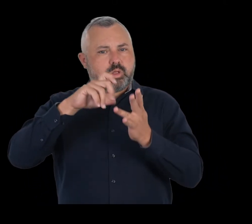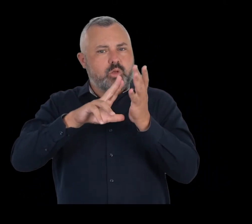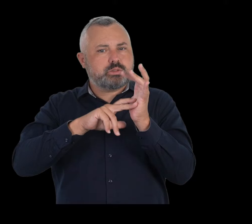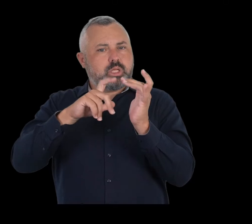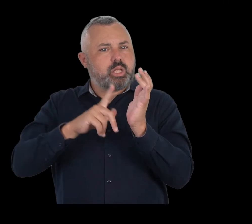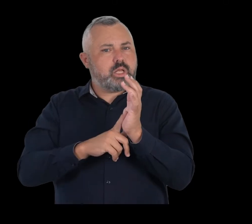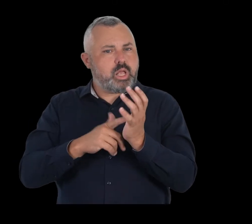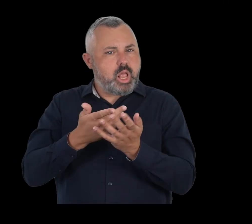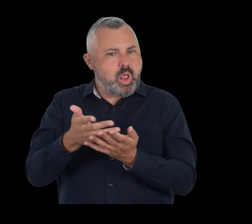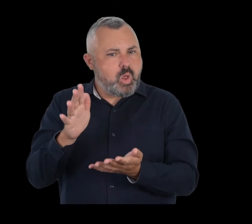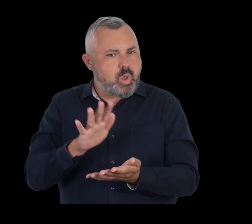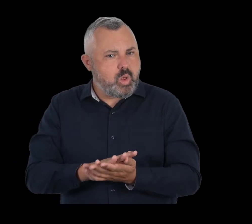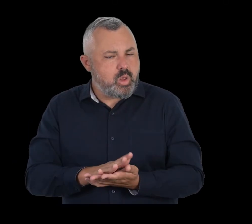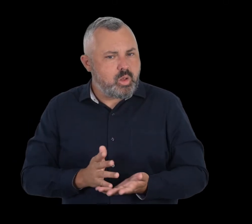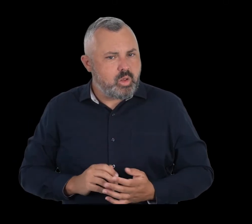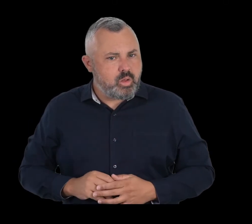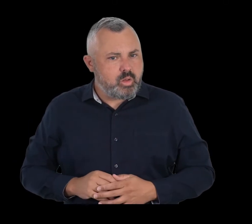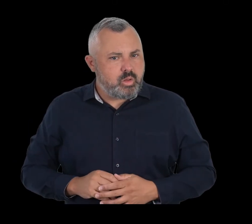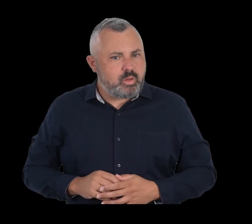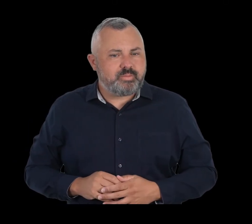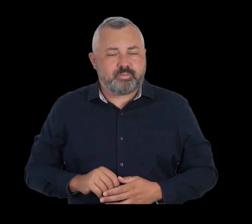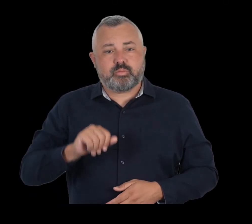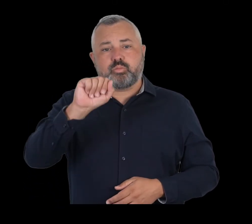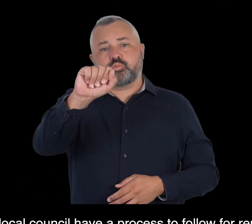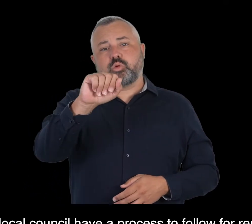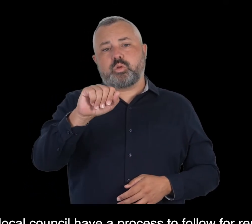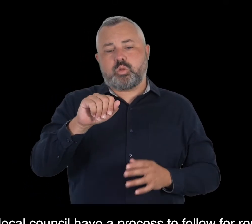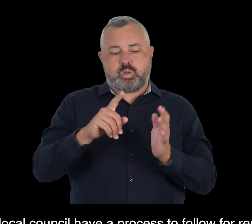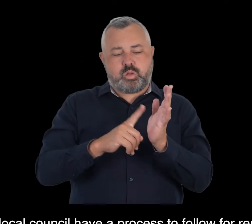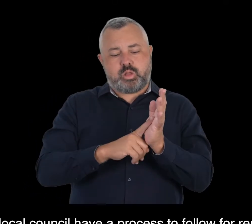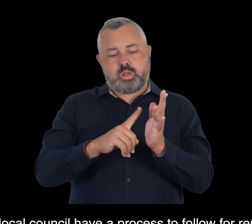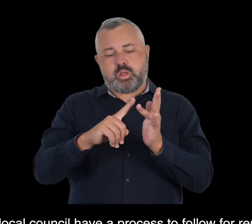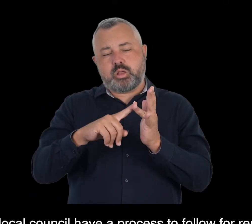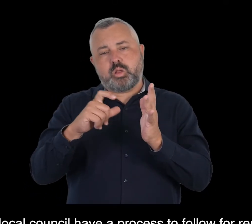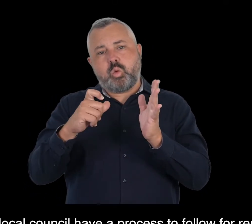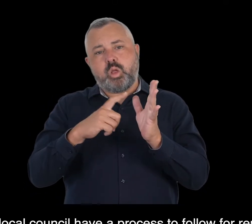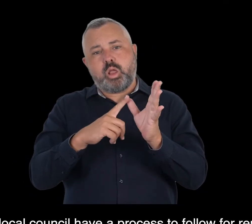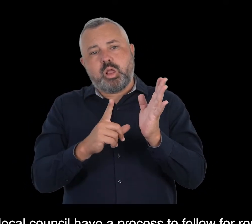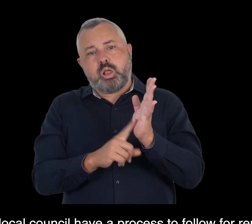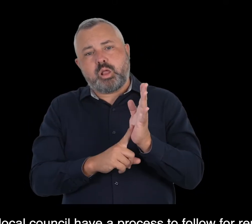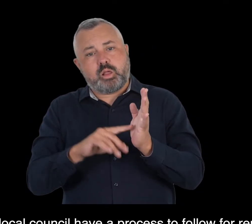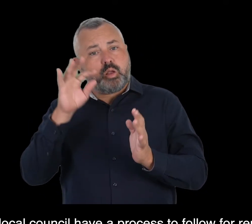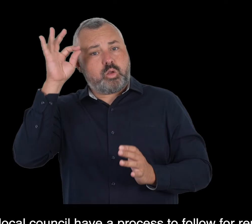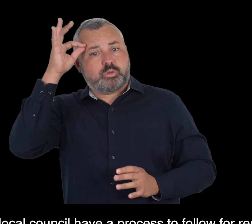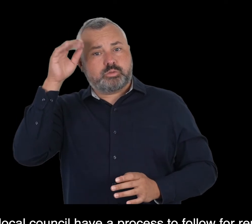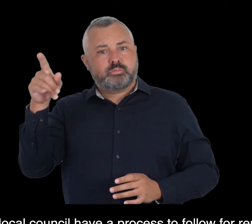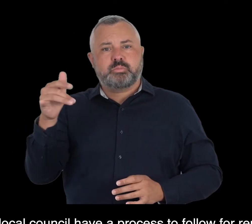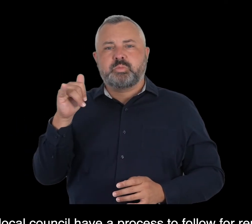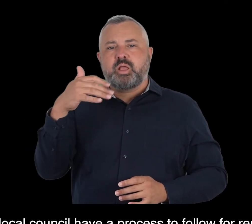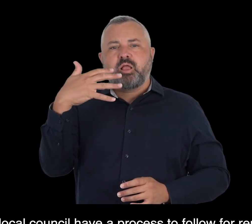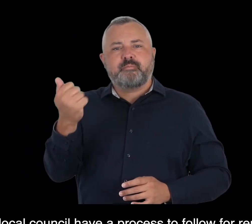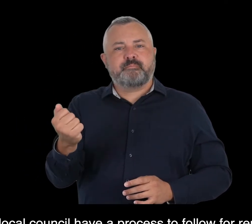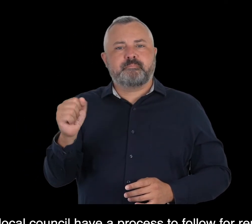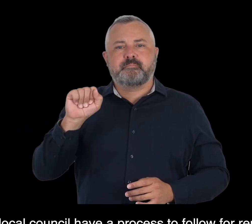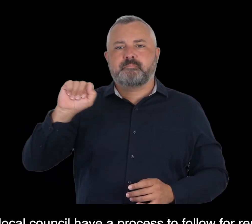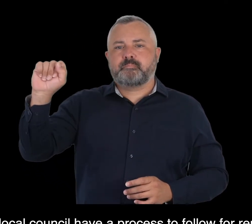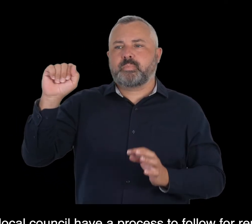Step 5. How do they need to hear it? Does your local council have a process to follow for reporting